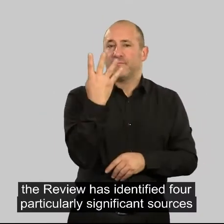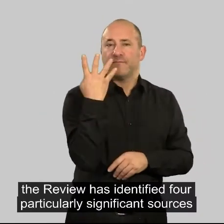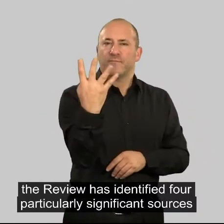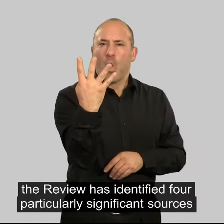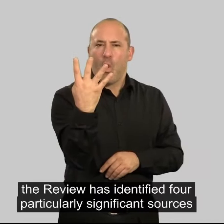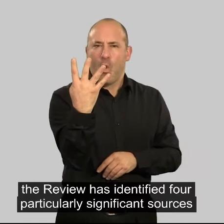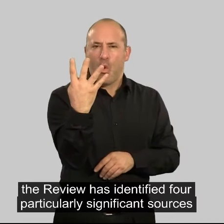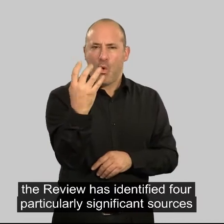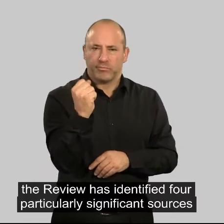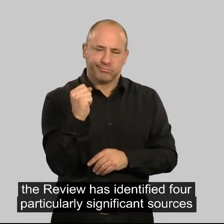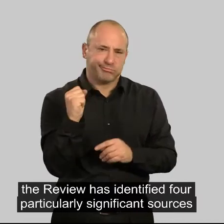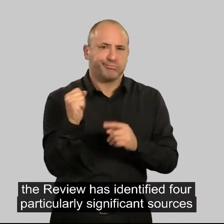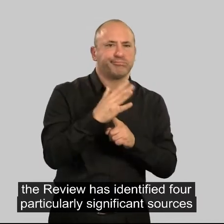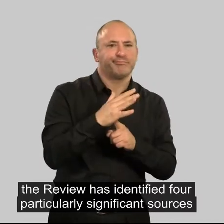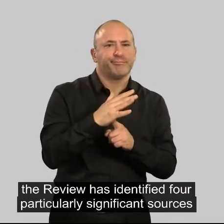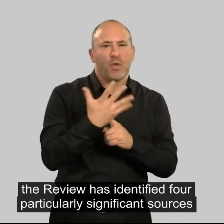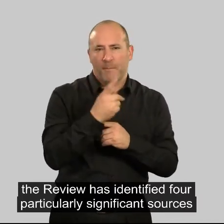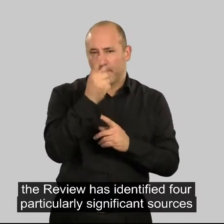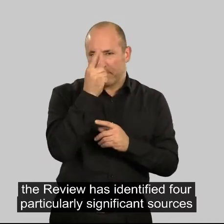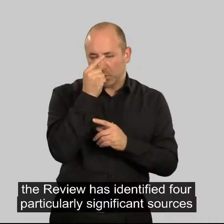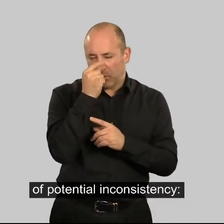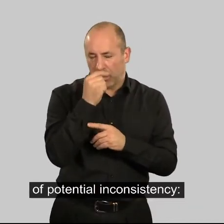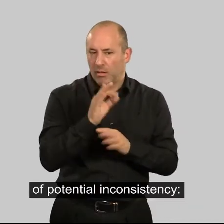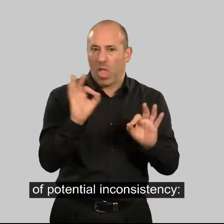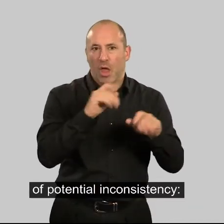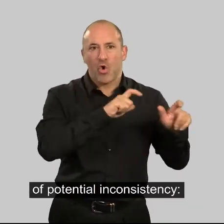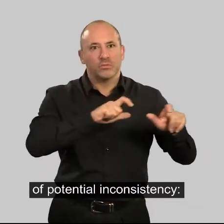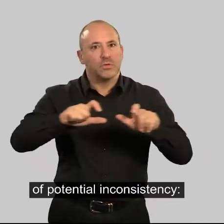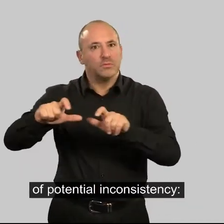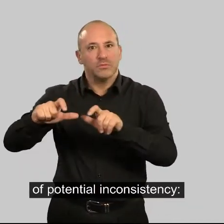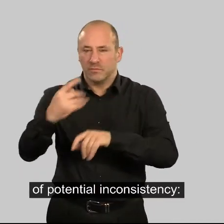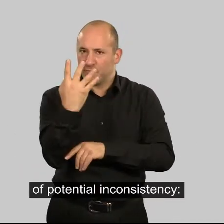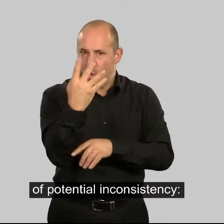significant sources of potential inconsistency.